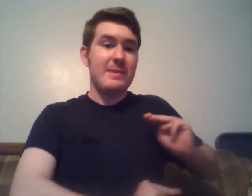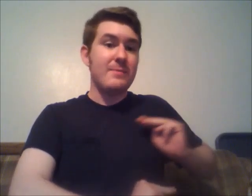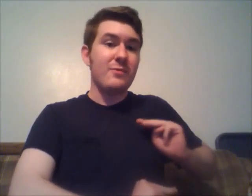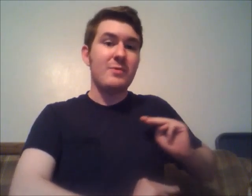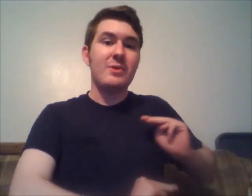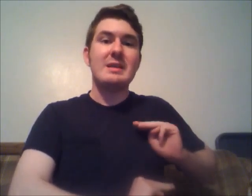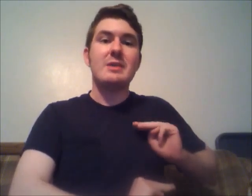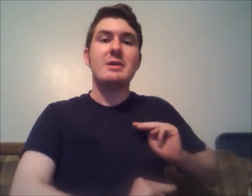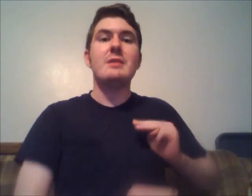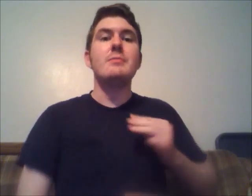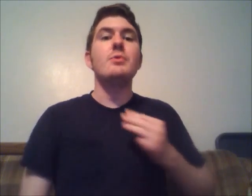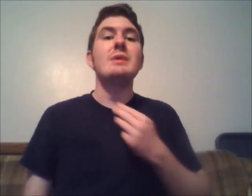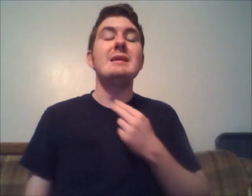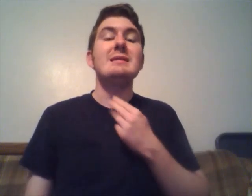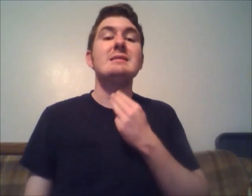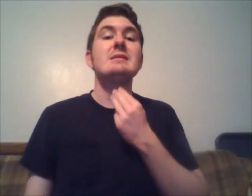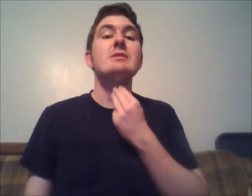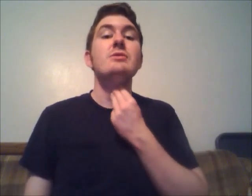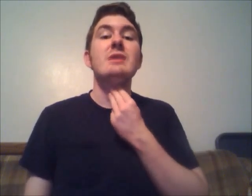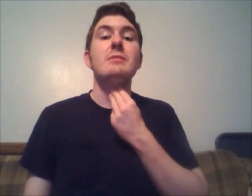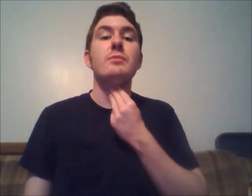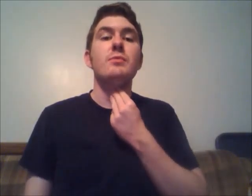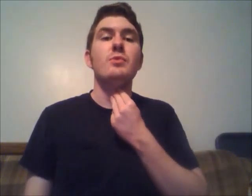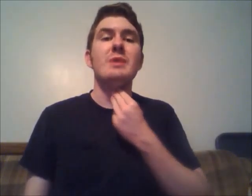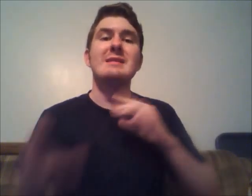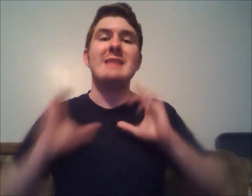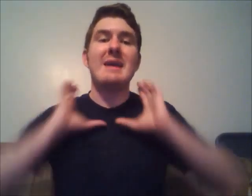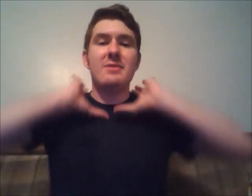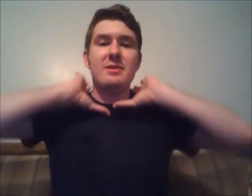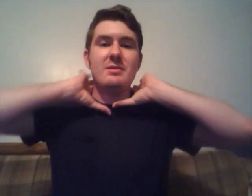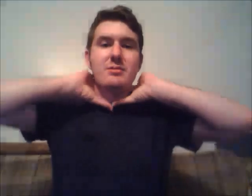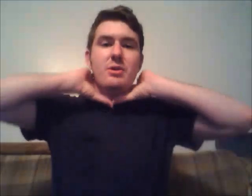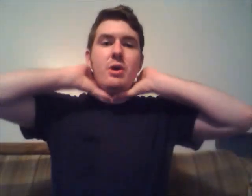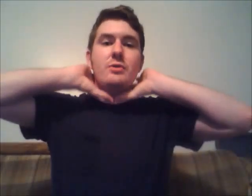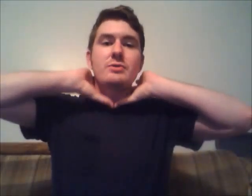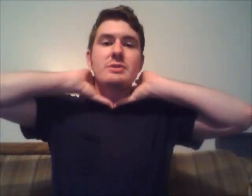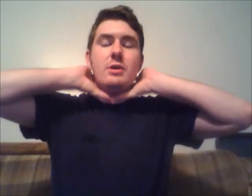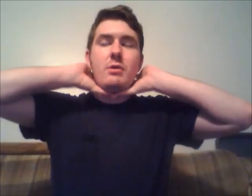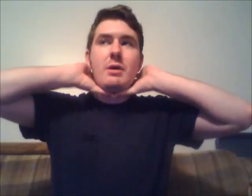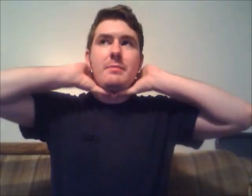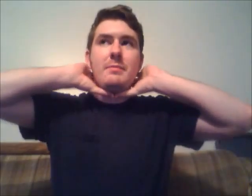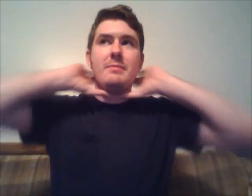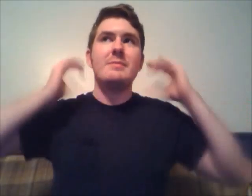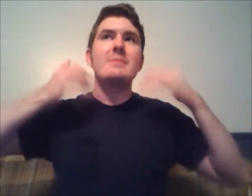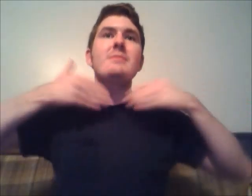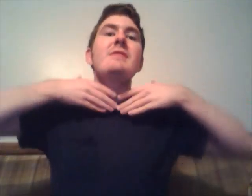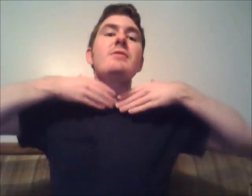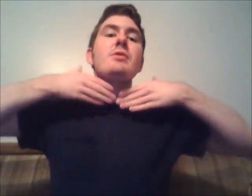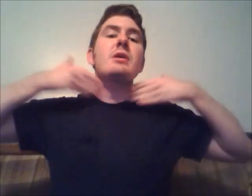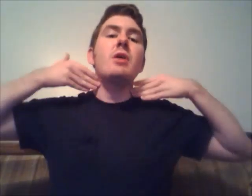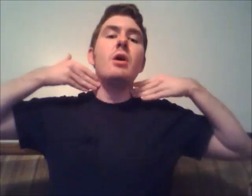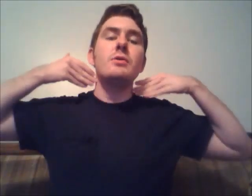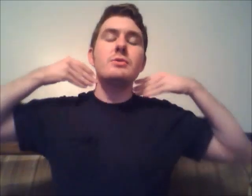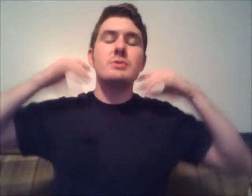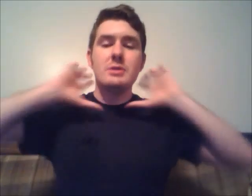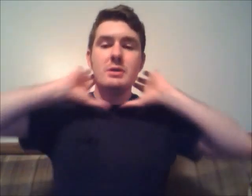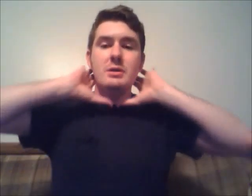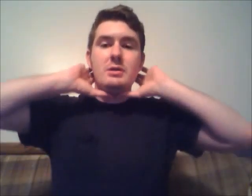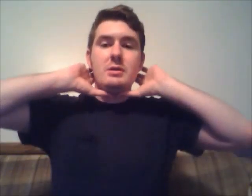for military. Marines, you sign Marine because they have their collars that go up. They're like collars,